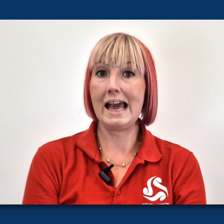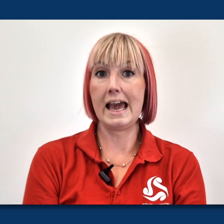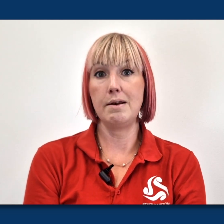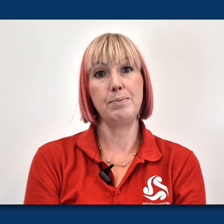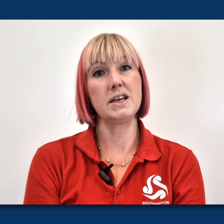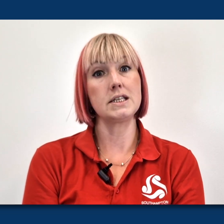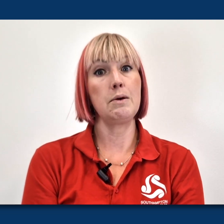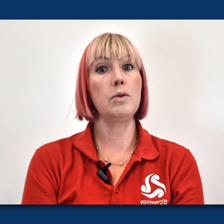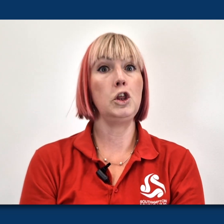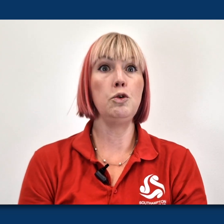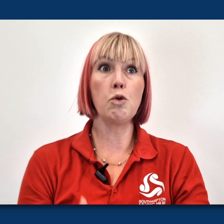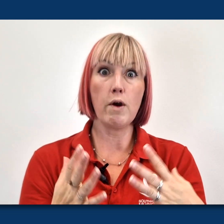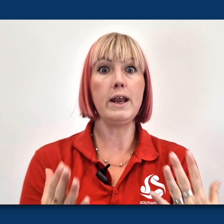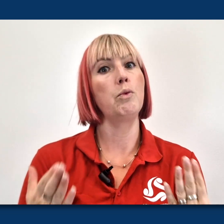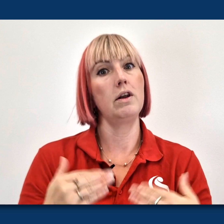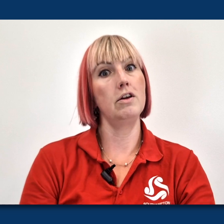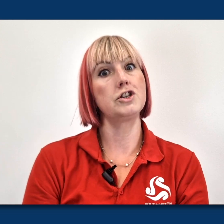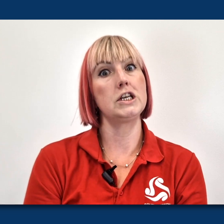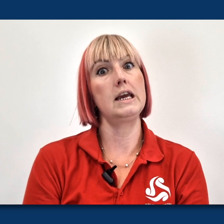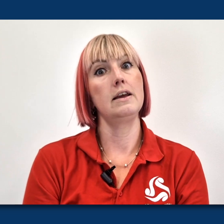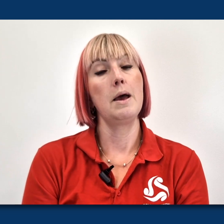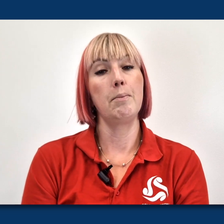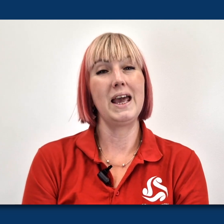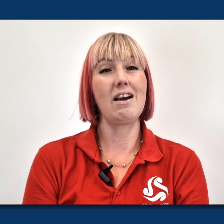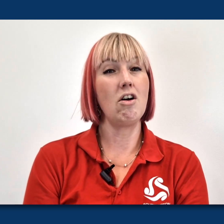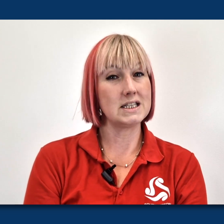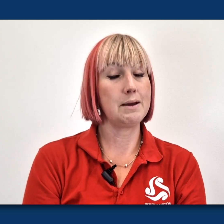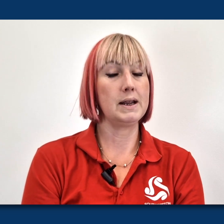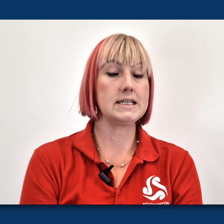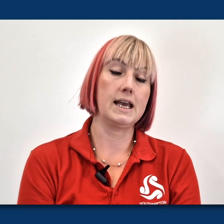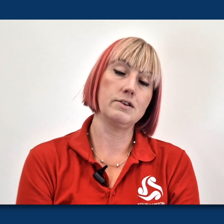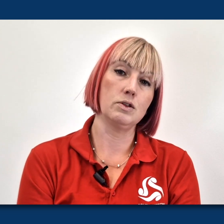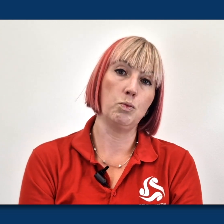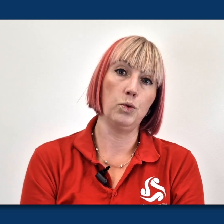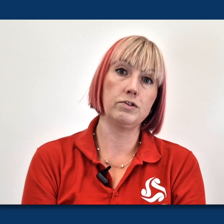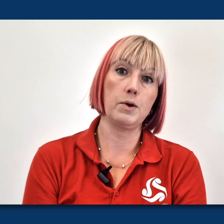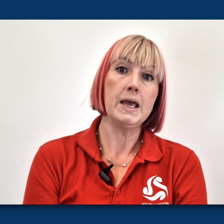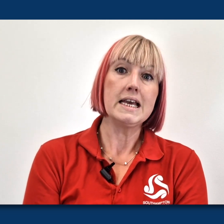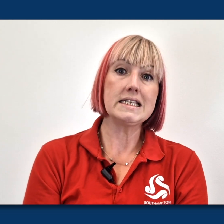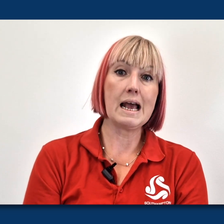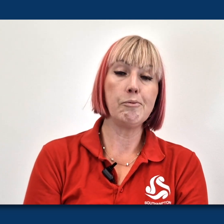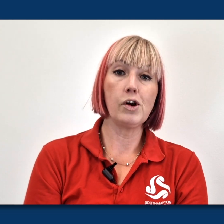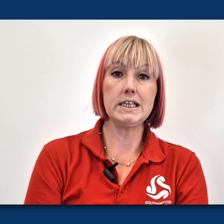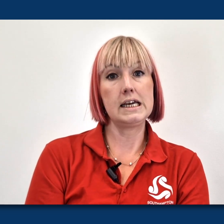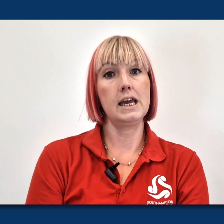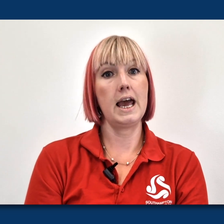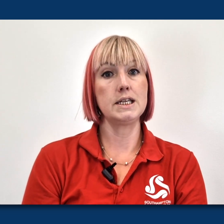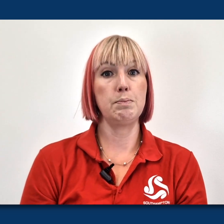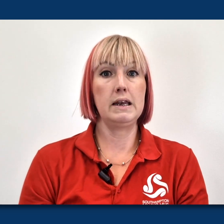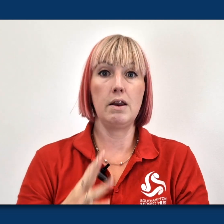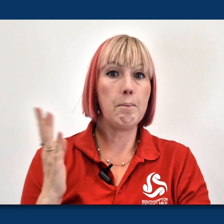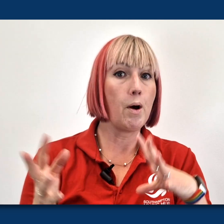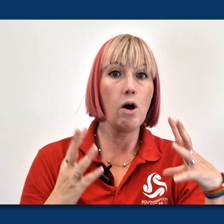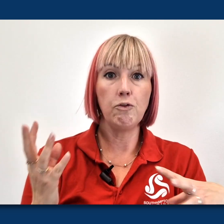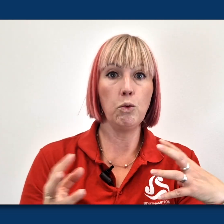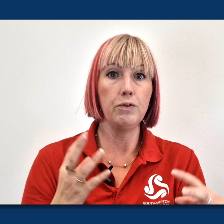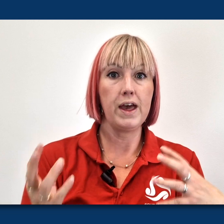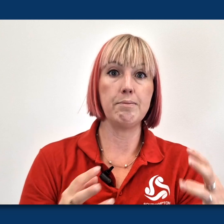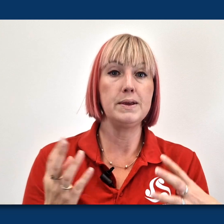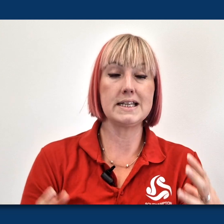again because Ukraine won last year, but it can't take place there because of the war. So Sam Ryder has been part of all of that, but setting